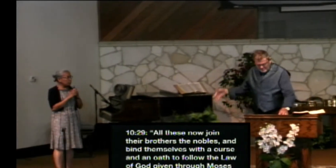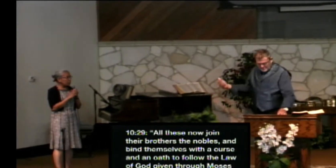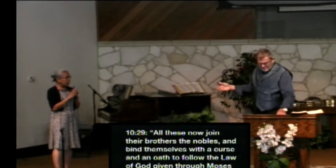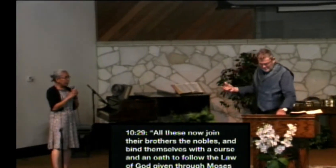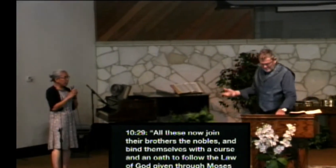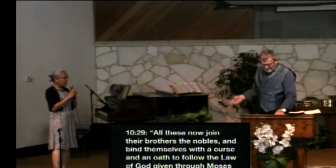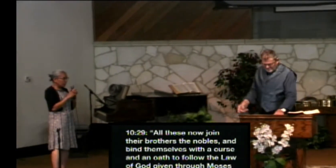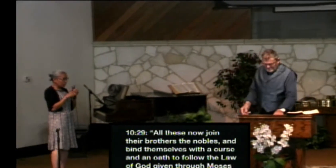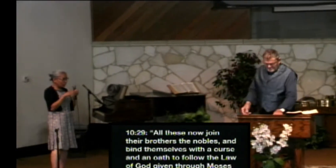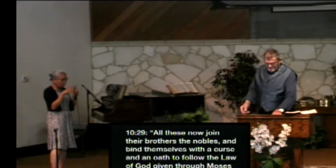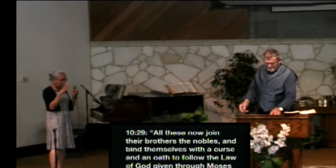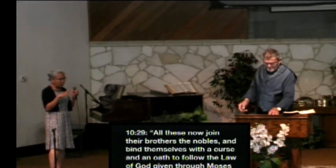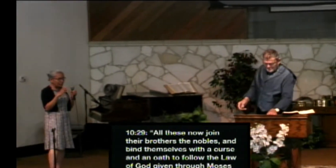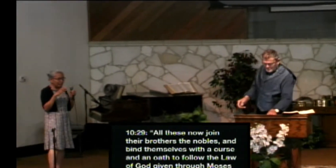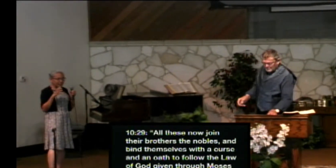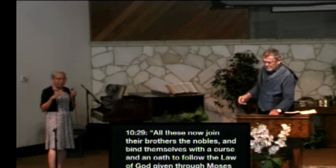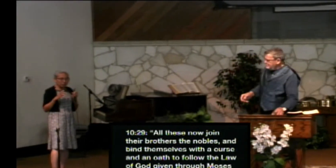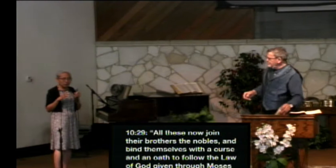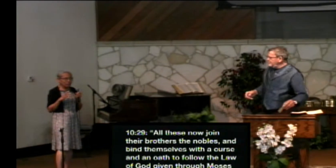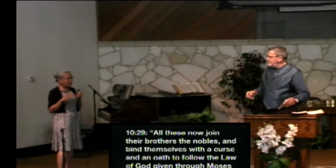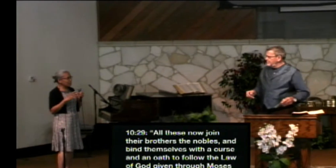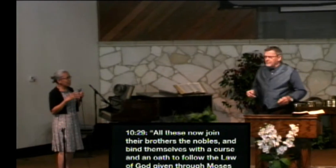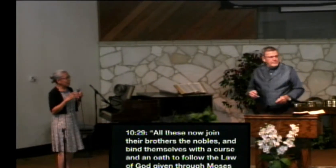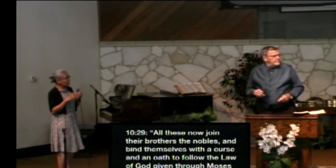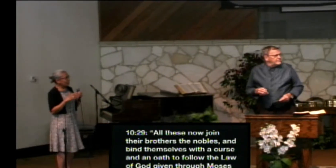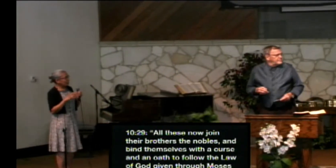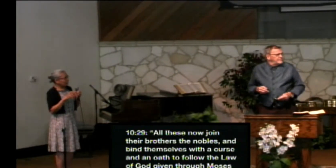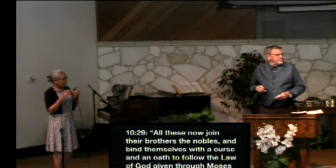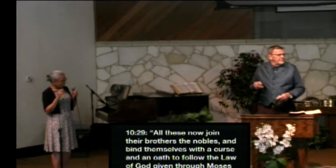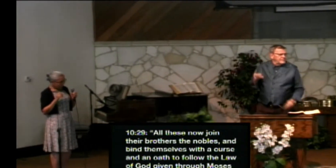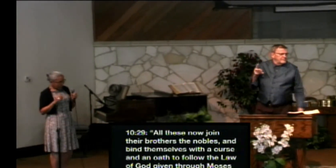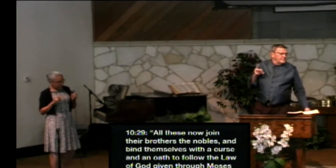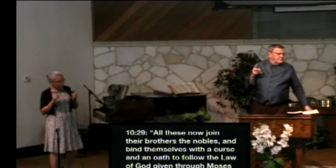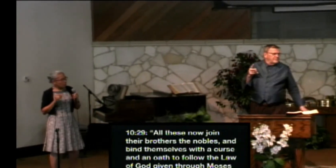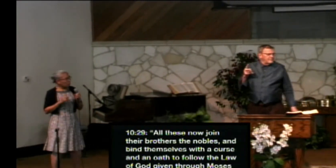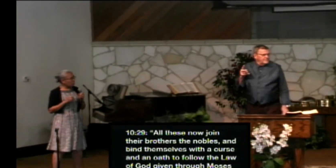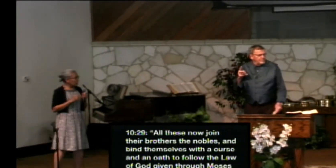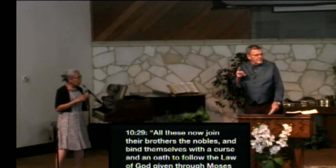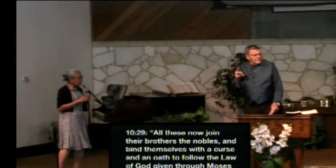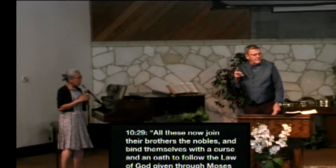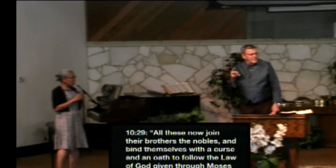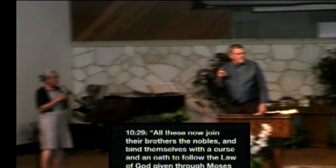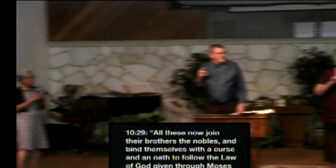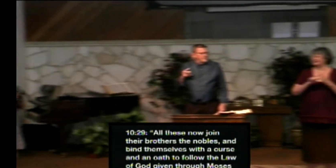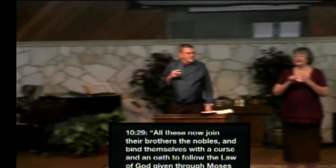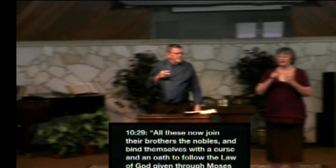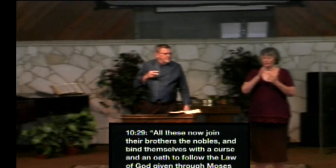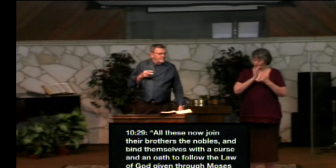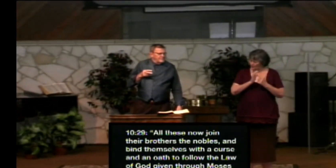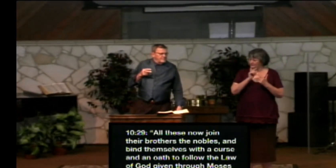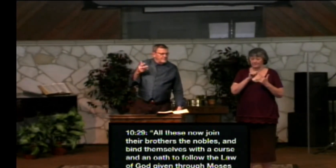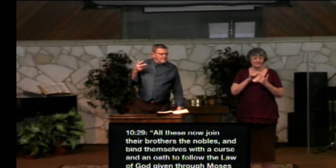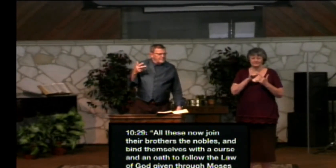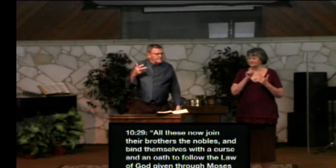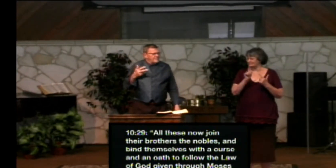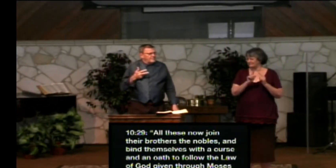You should not carve any images and worship those images.